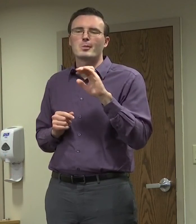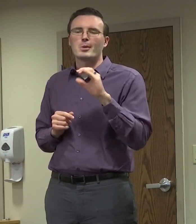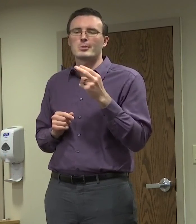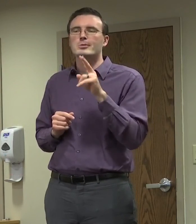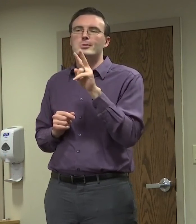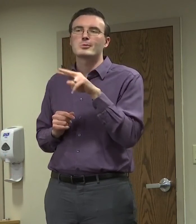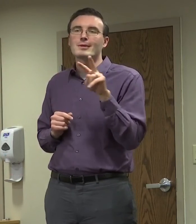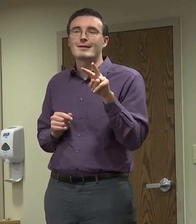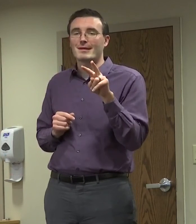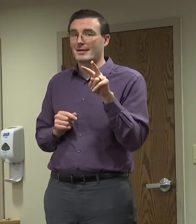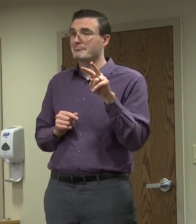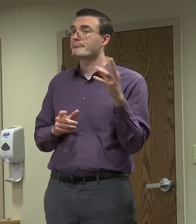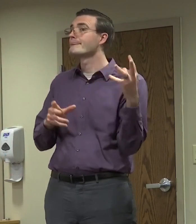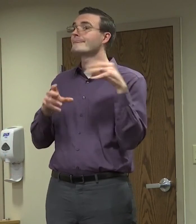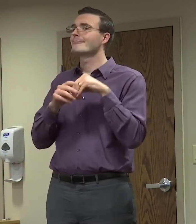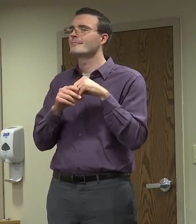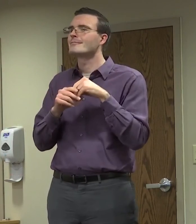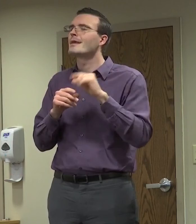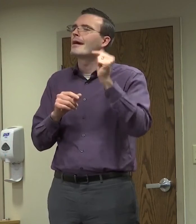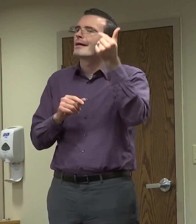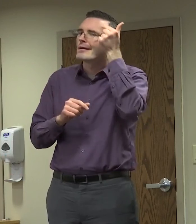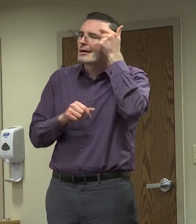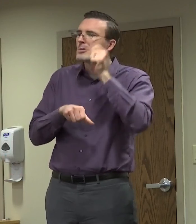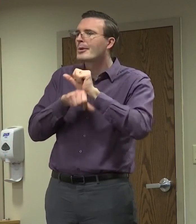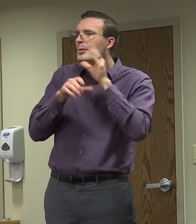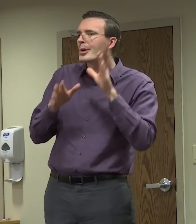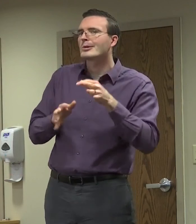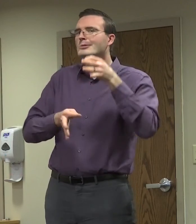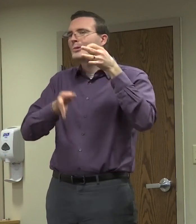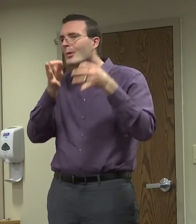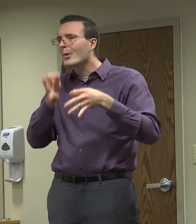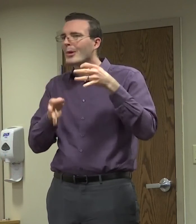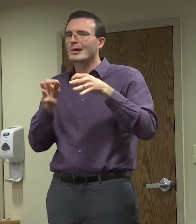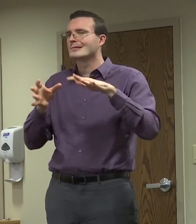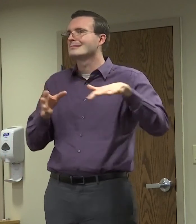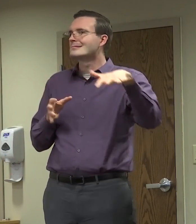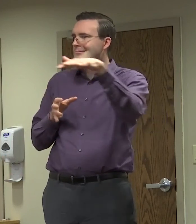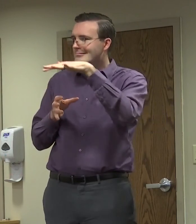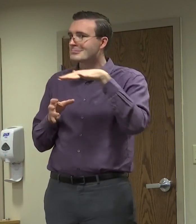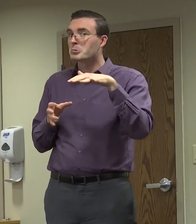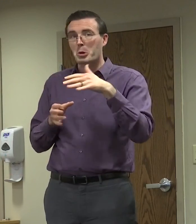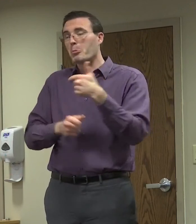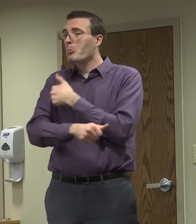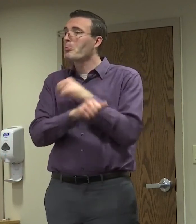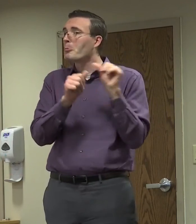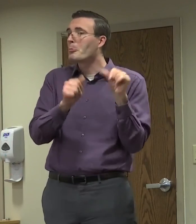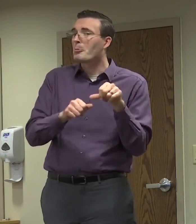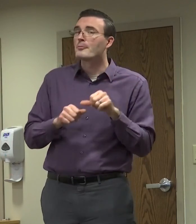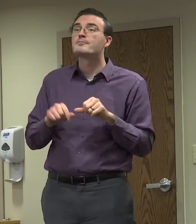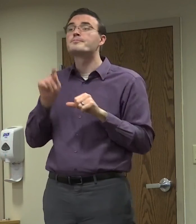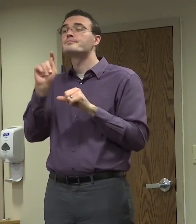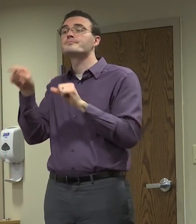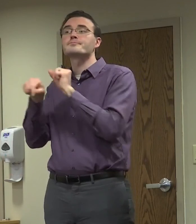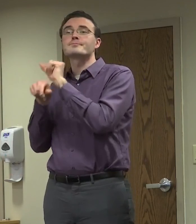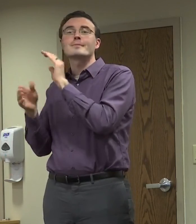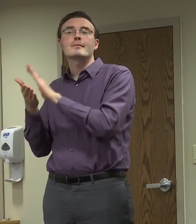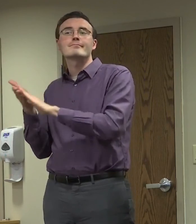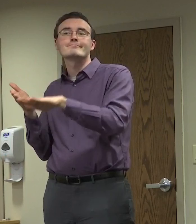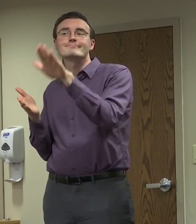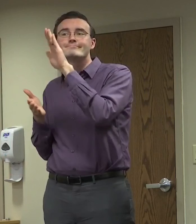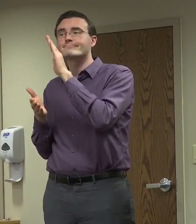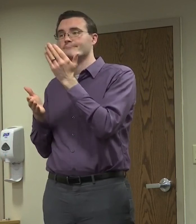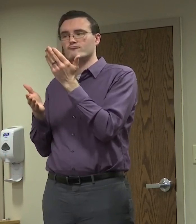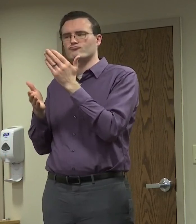and other government workers so that they will be receiving vaccinations. Staff that work in higher education, including